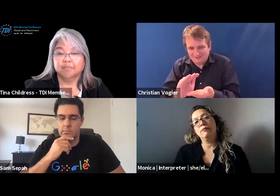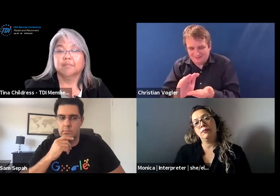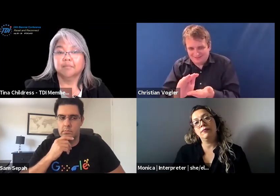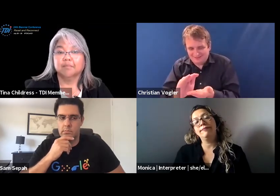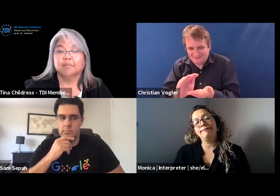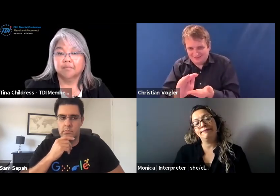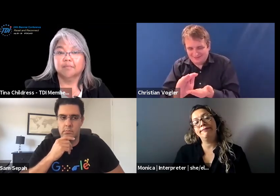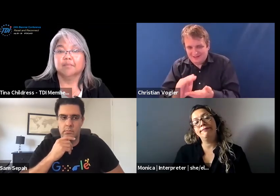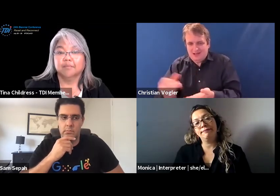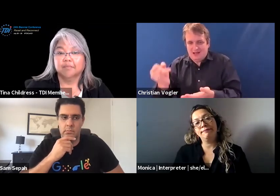of a delay.